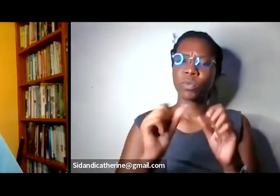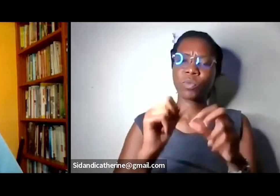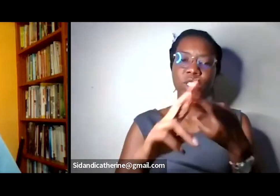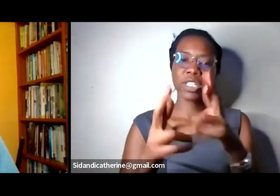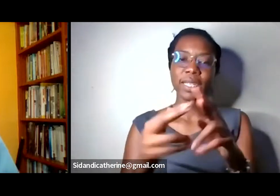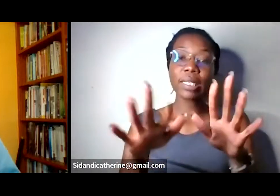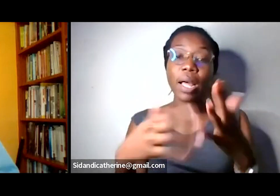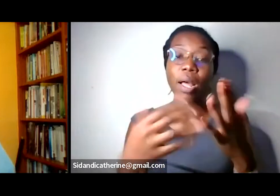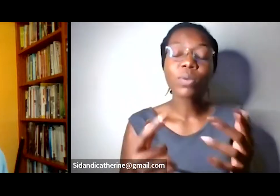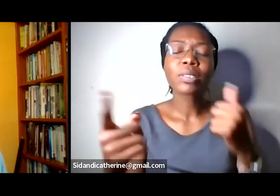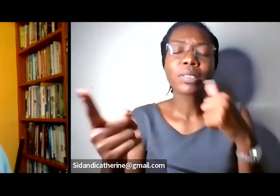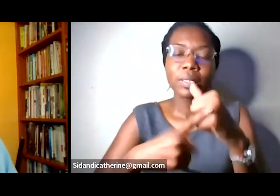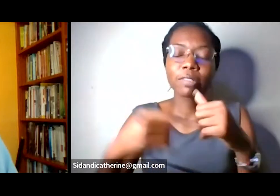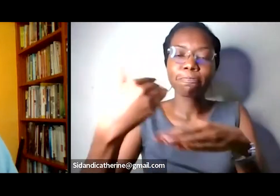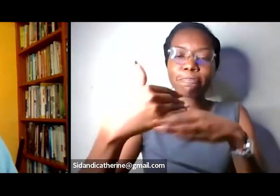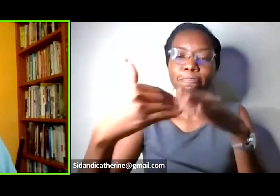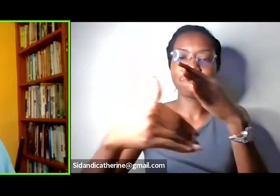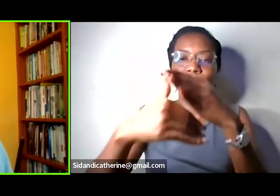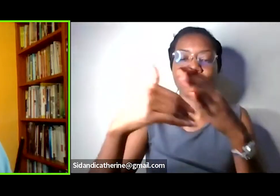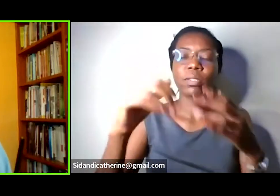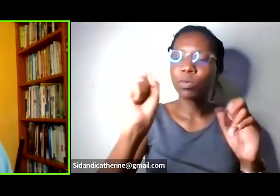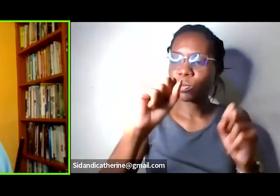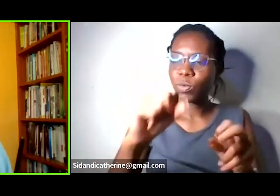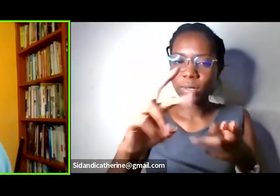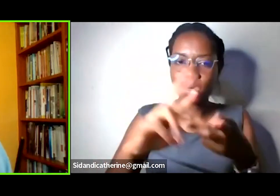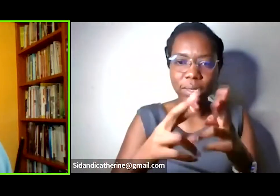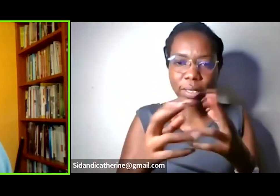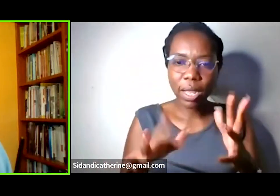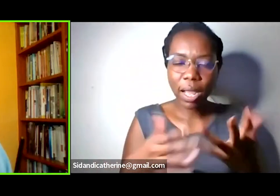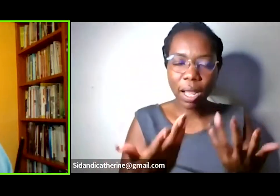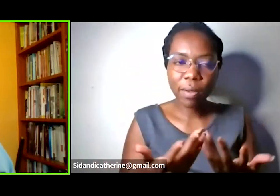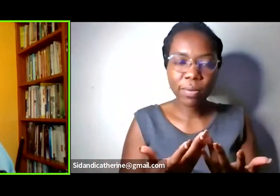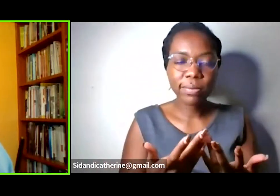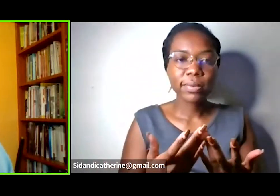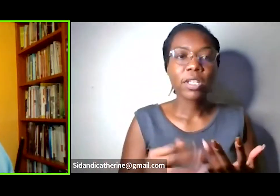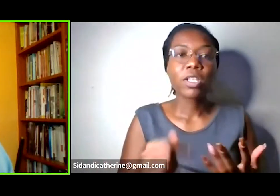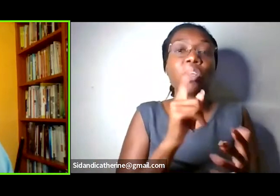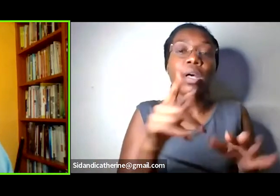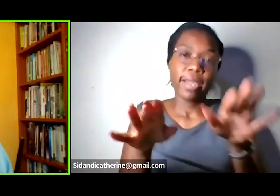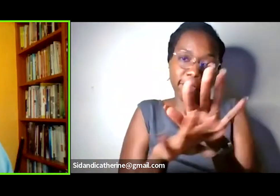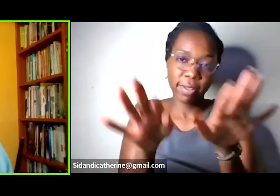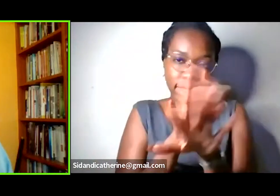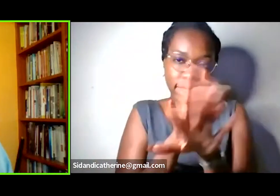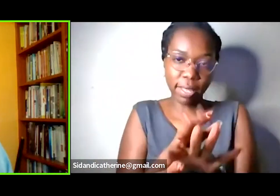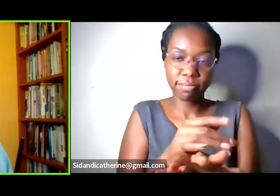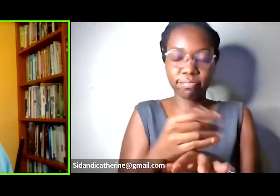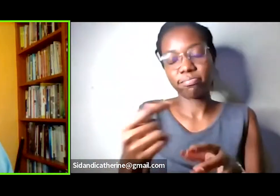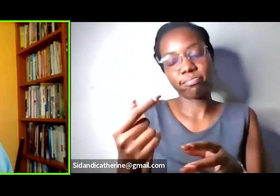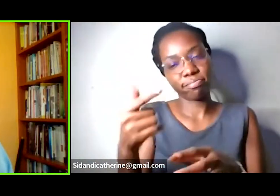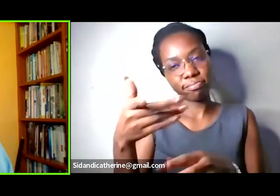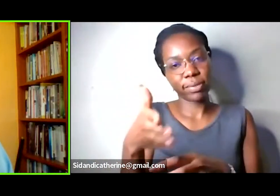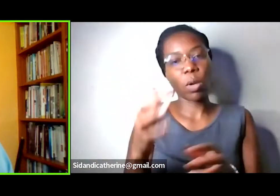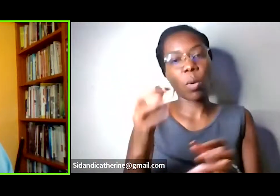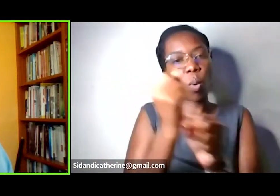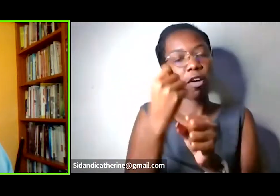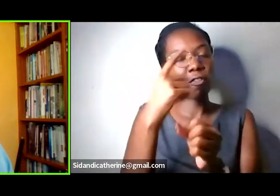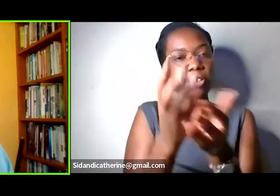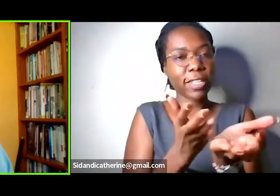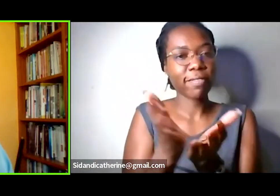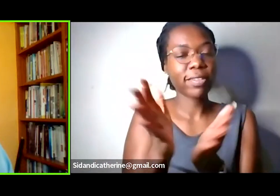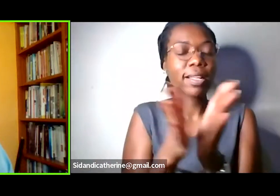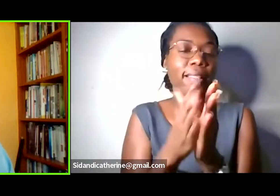something about, this is not a full-blown class in that, but as you speak about and articulate customers' needs,